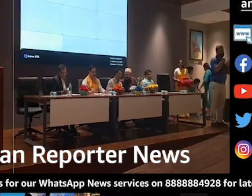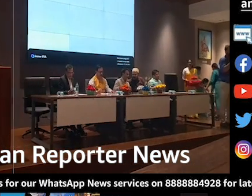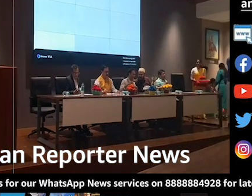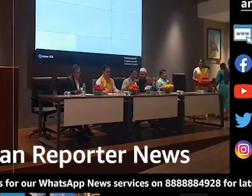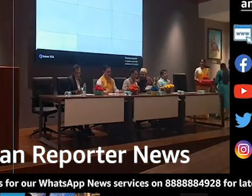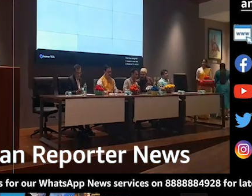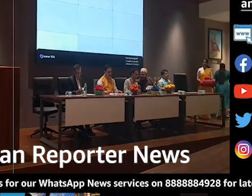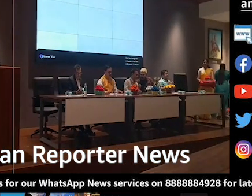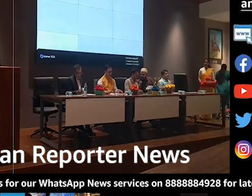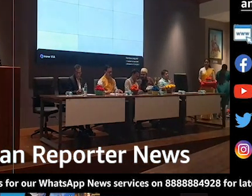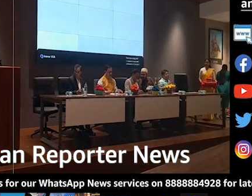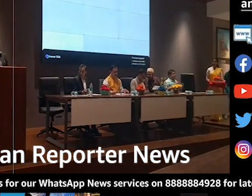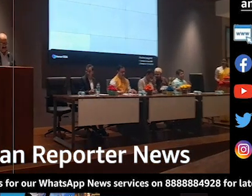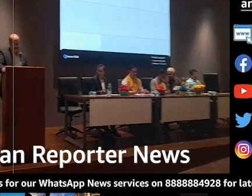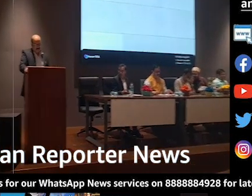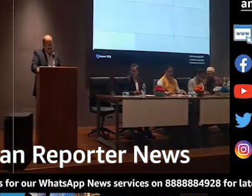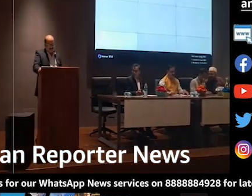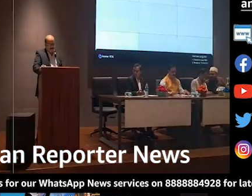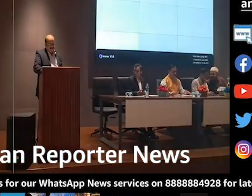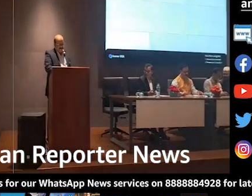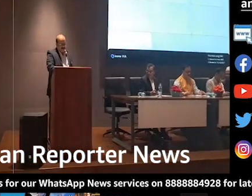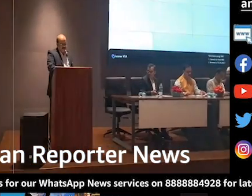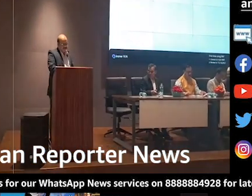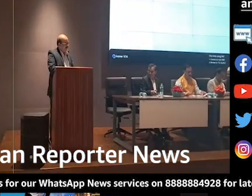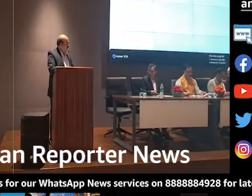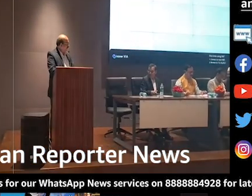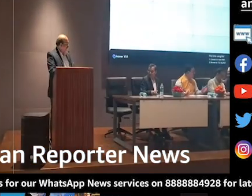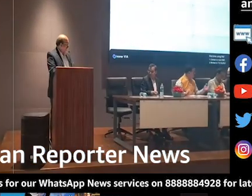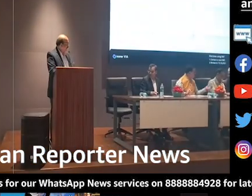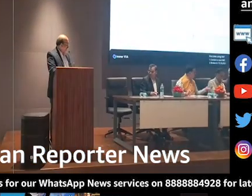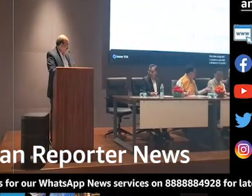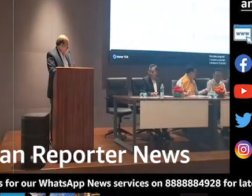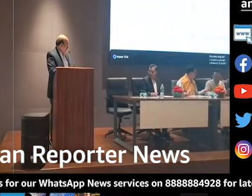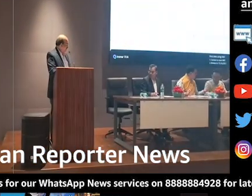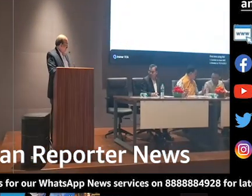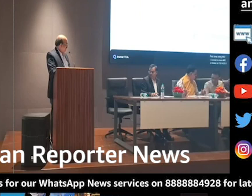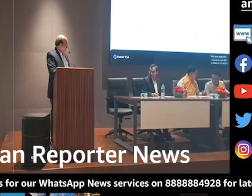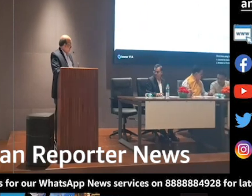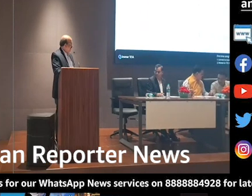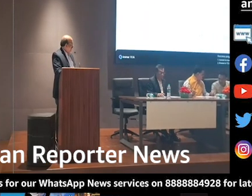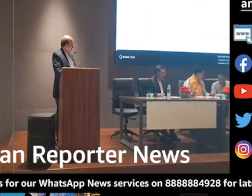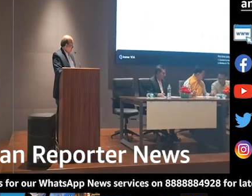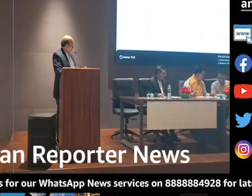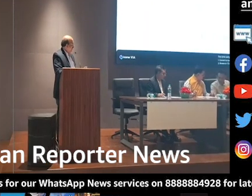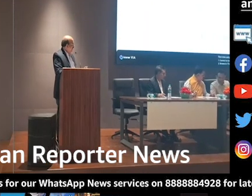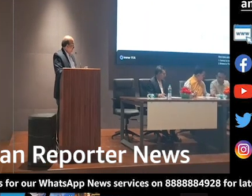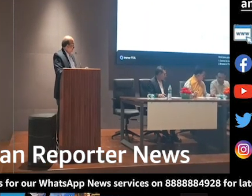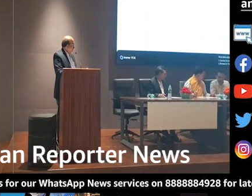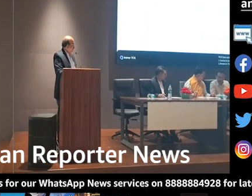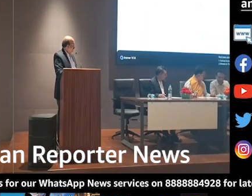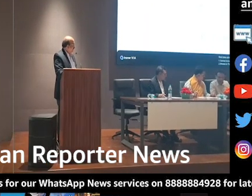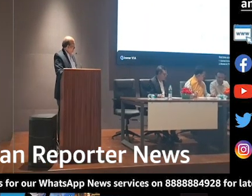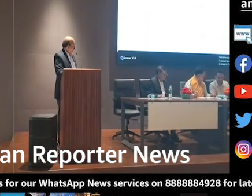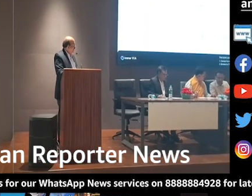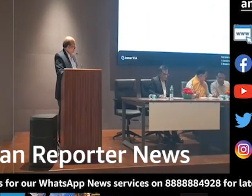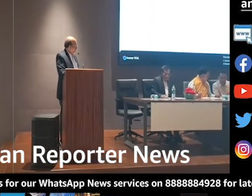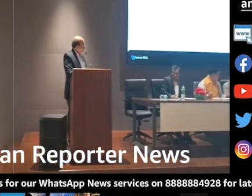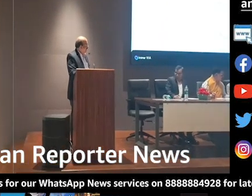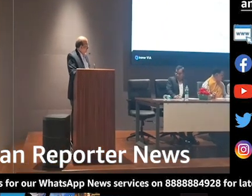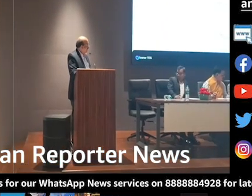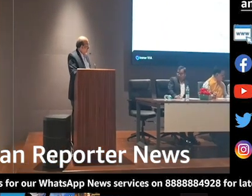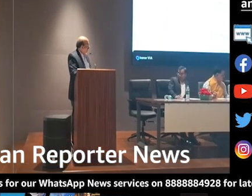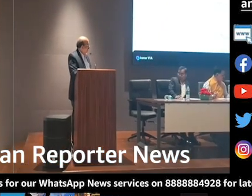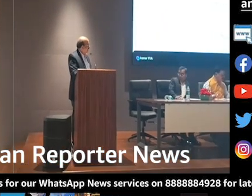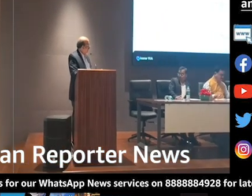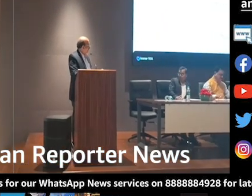Guest, Sri Subhash Paldesai, to address you all. And